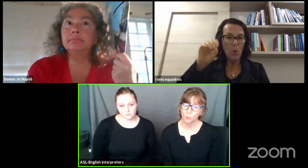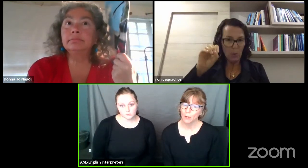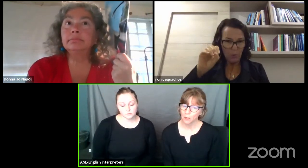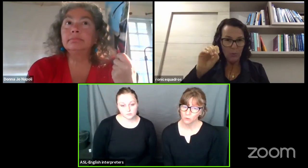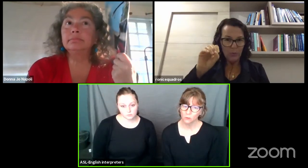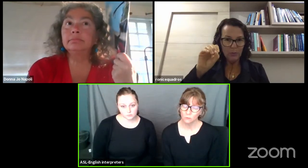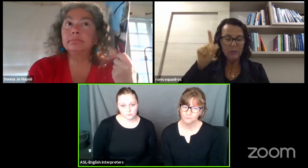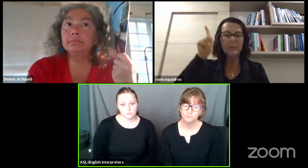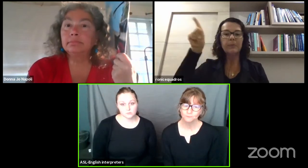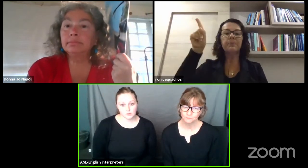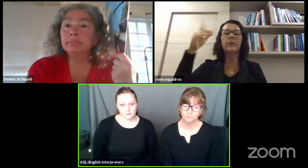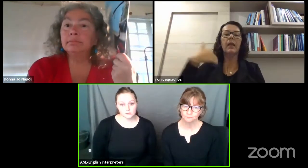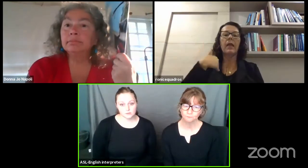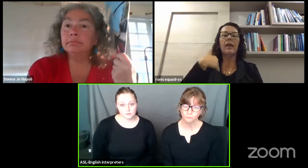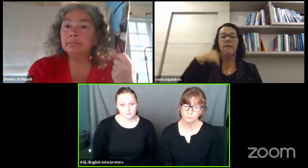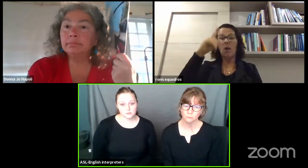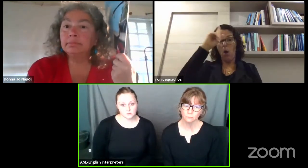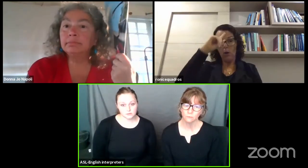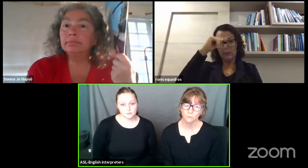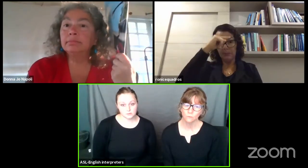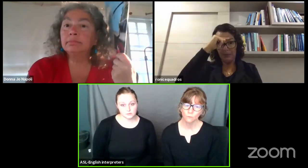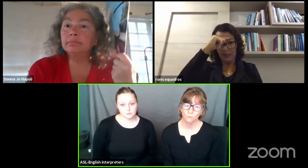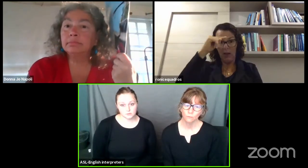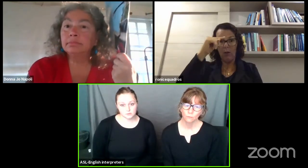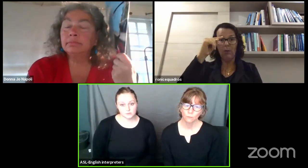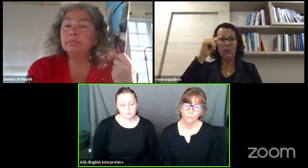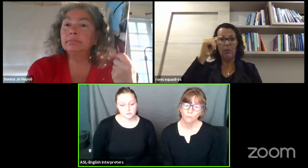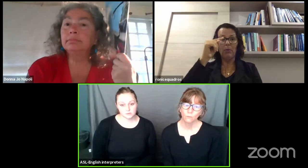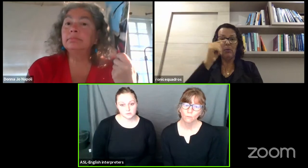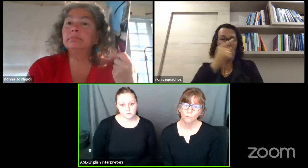But in Sao Paulo,